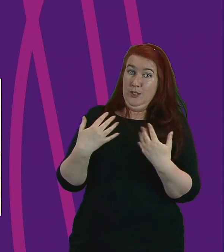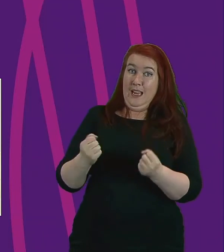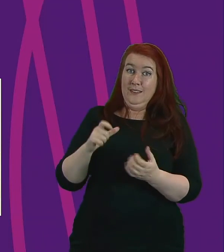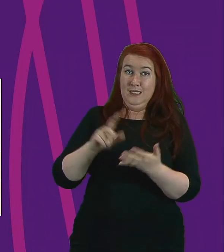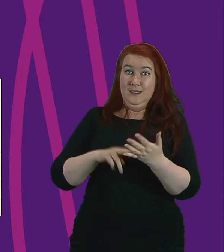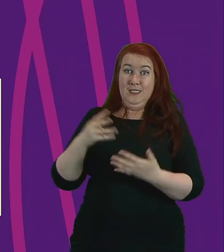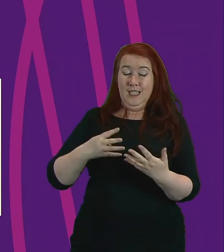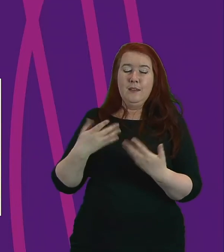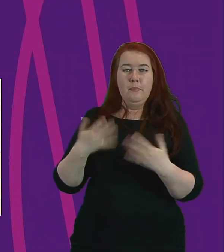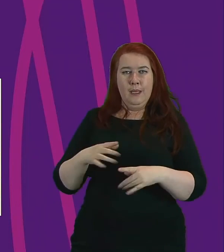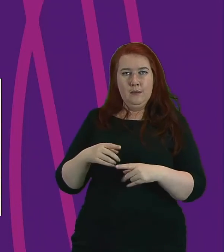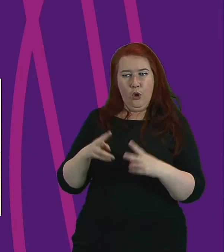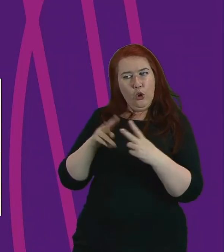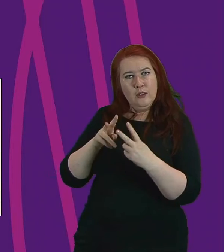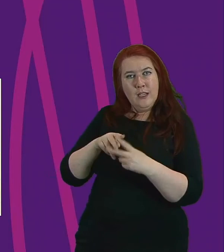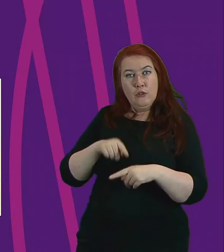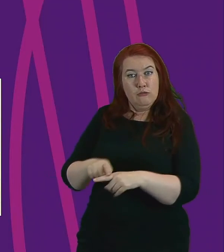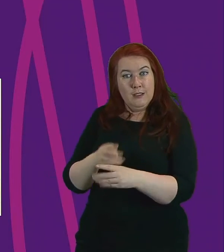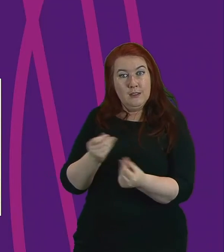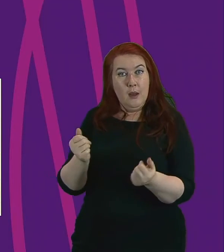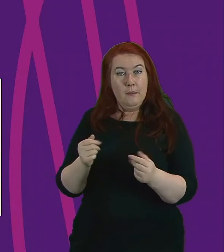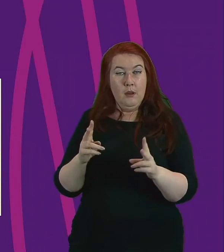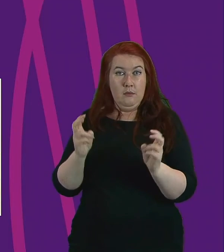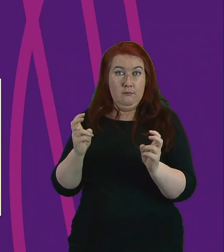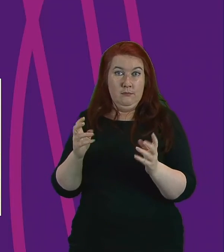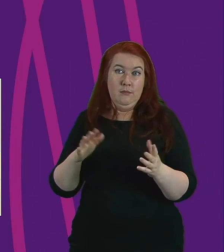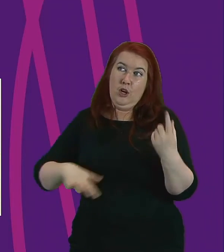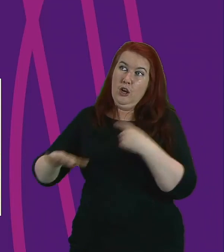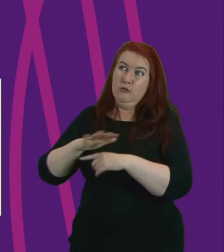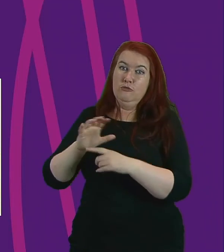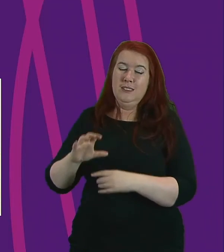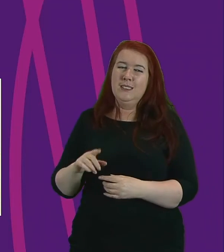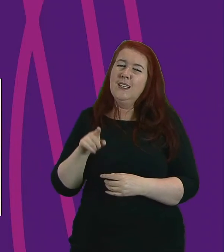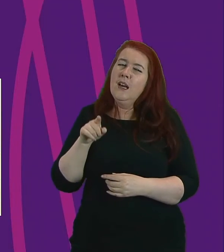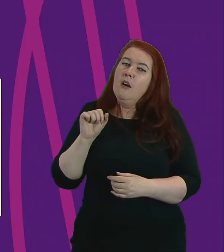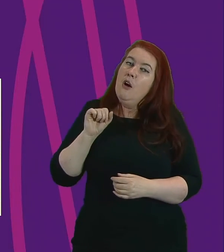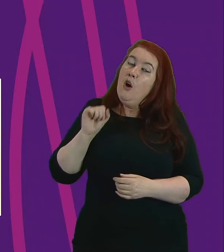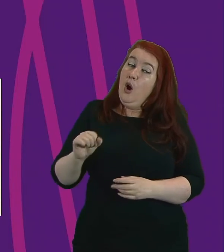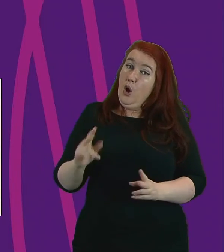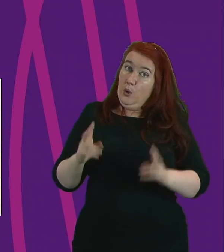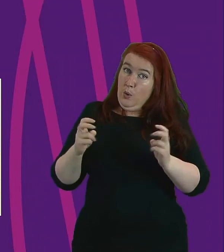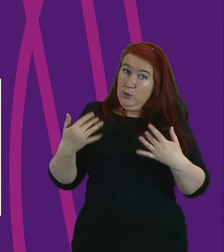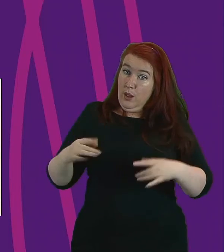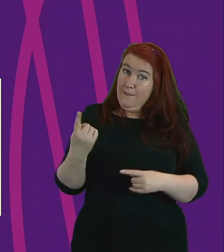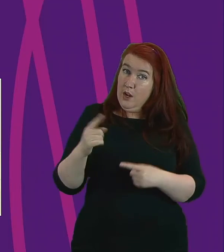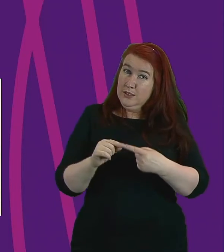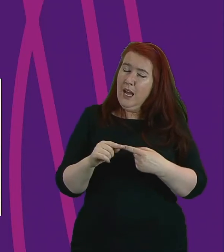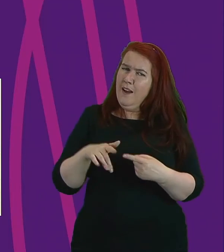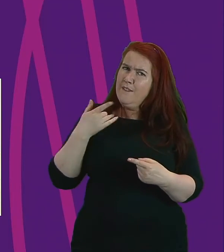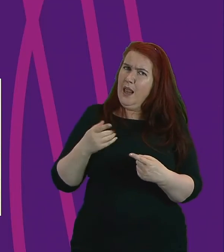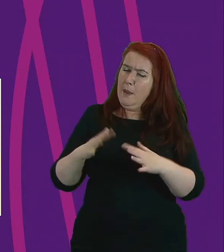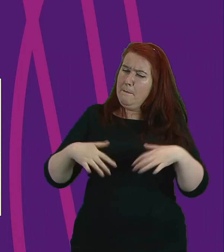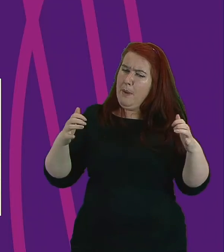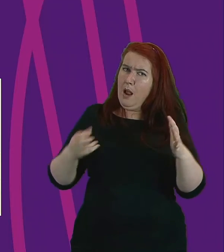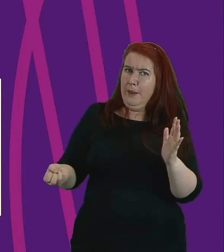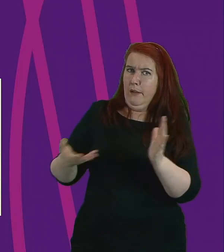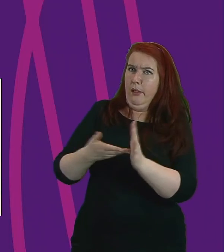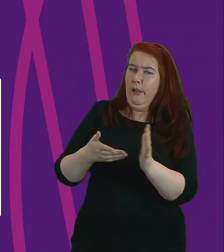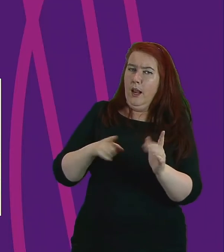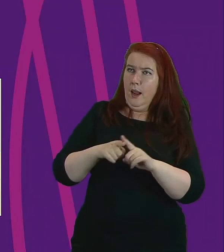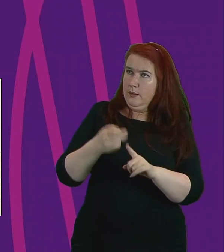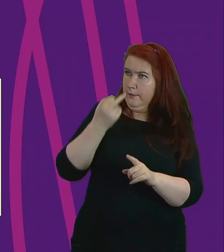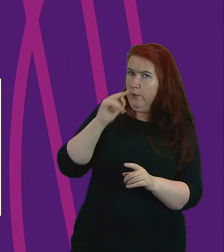efforts in some countries. By only quoting the first sentence, I believe that Parliament may be given the false impression that the WHO was denying